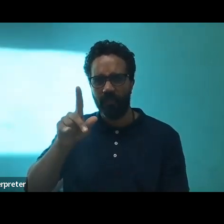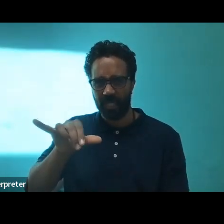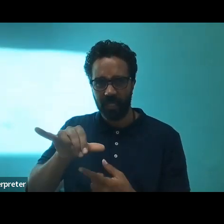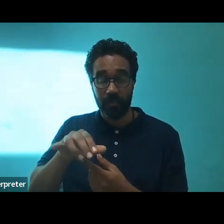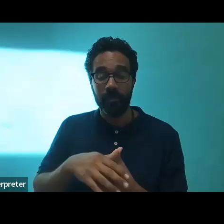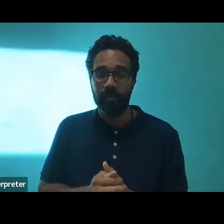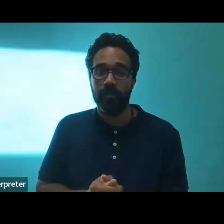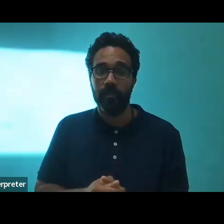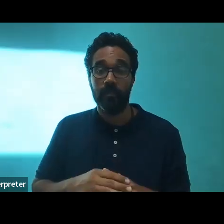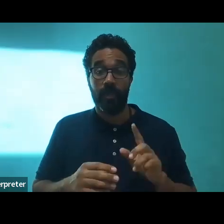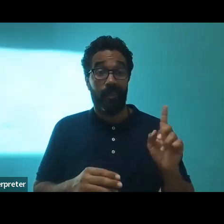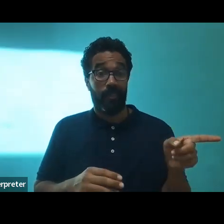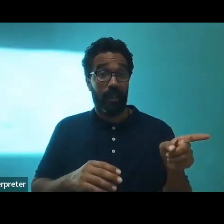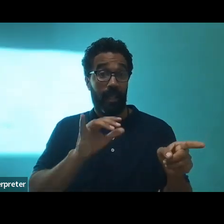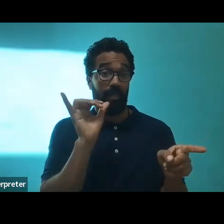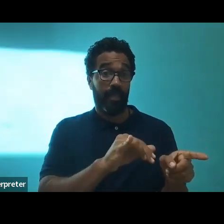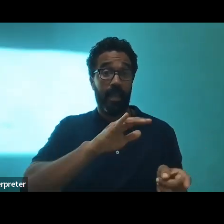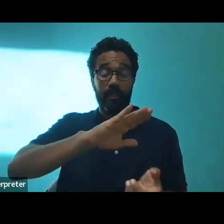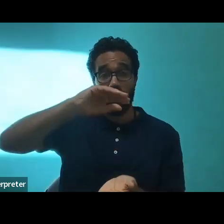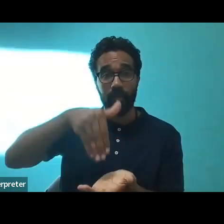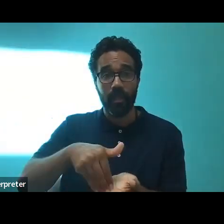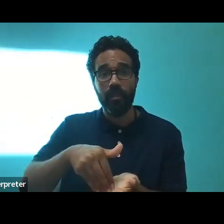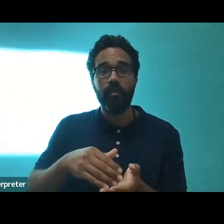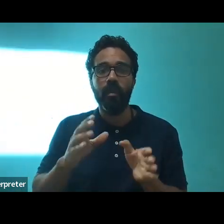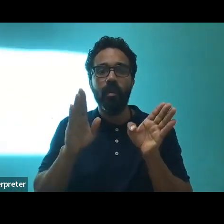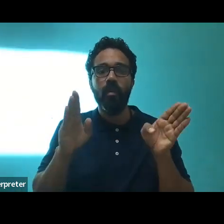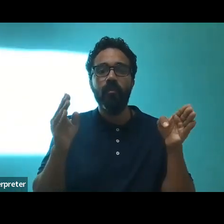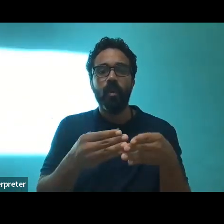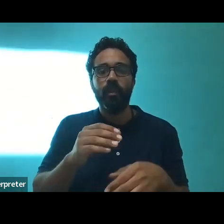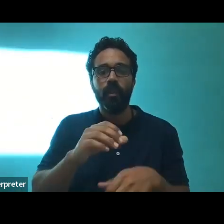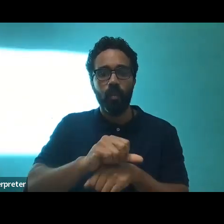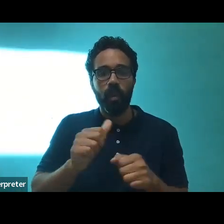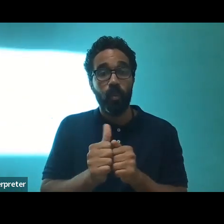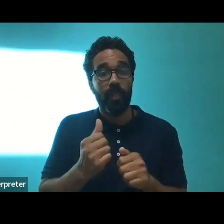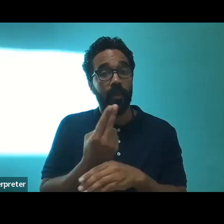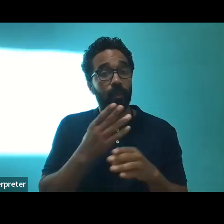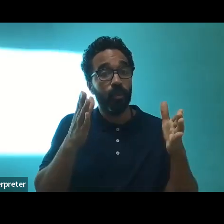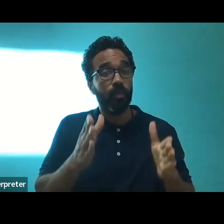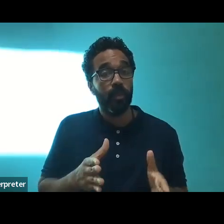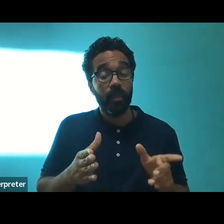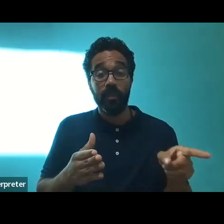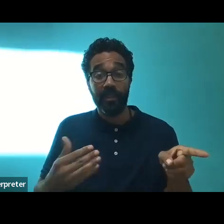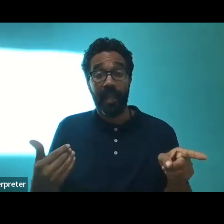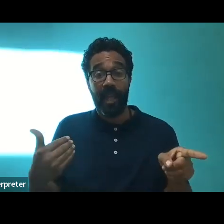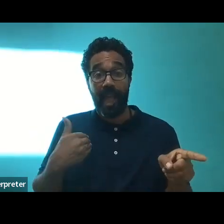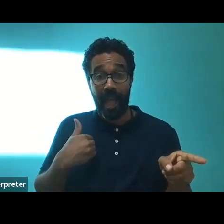That center was focused on working with consumers with